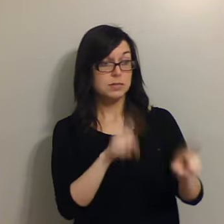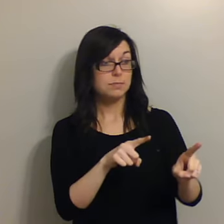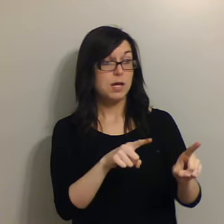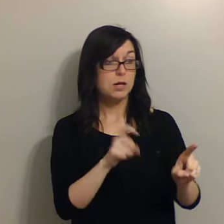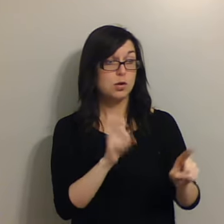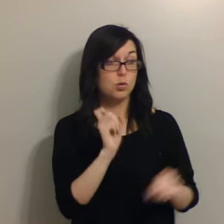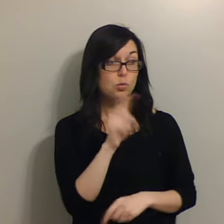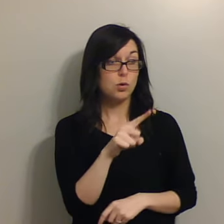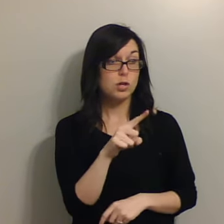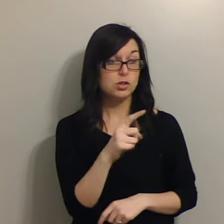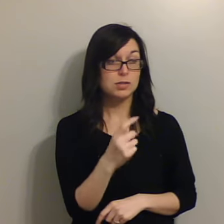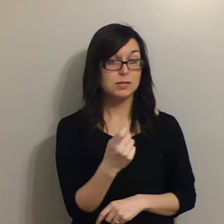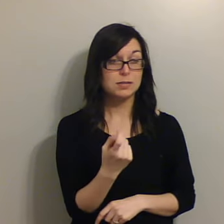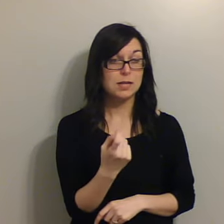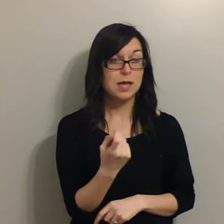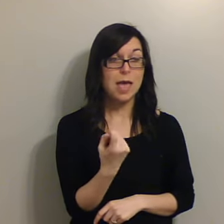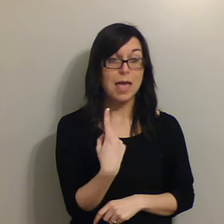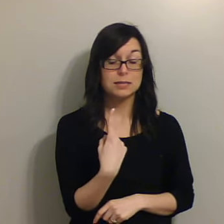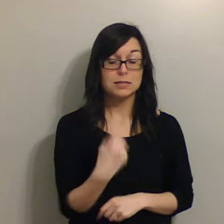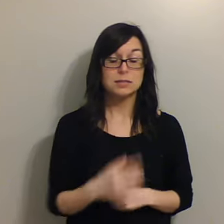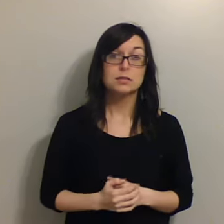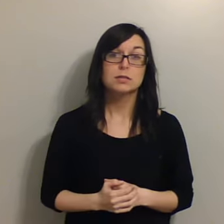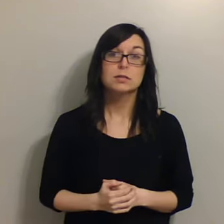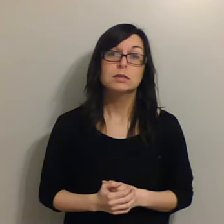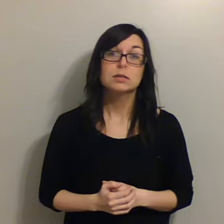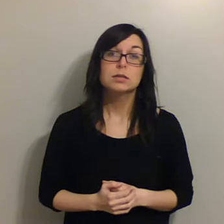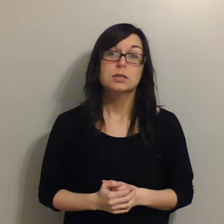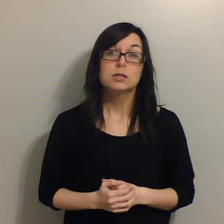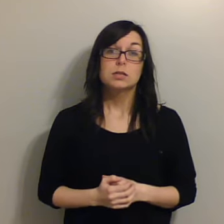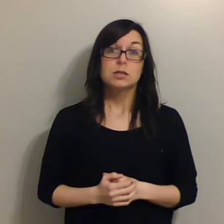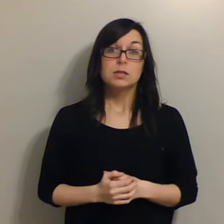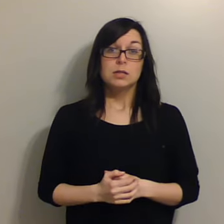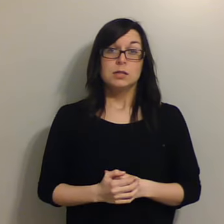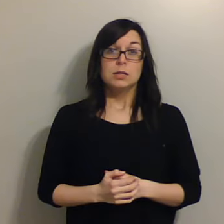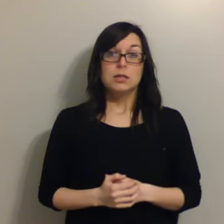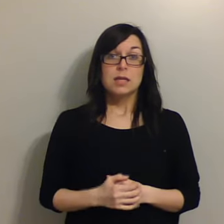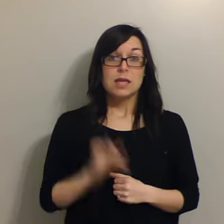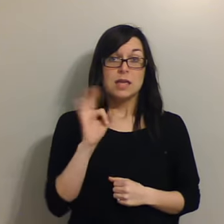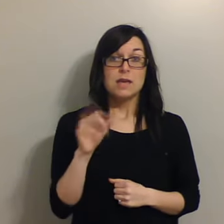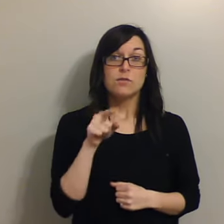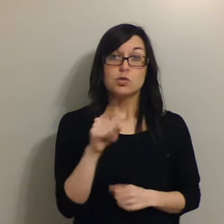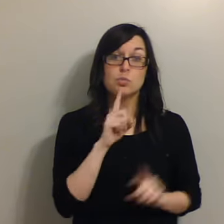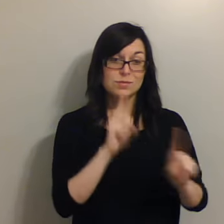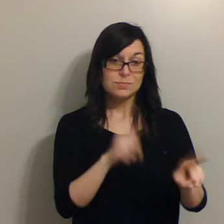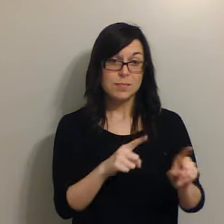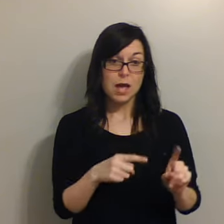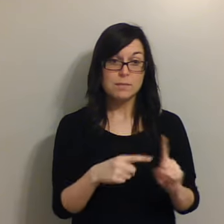positive response. You have a head start in the world of positive women. For example,